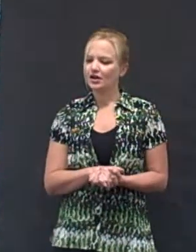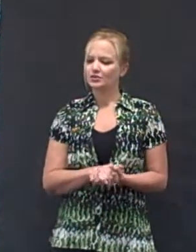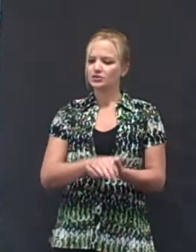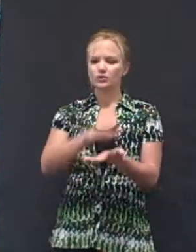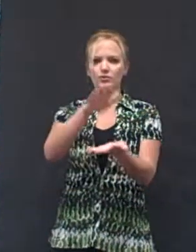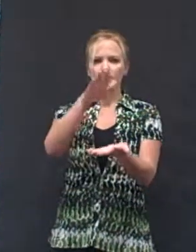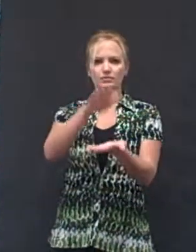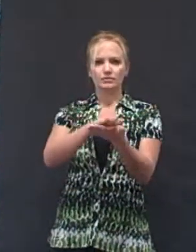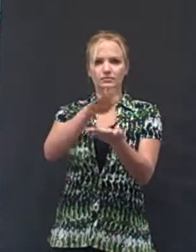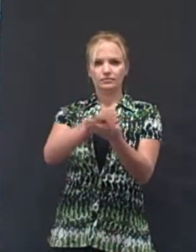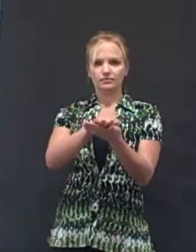school,